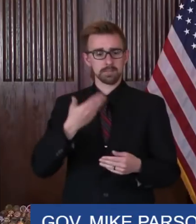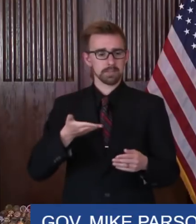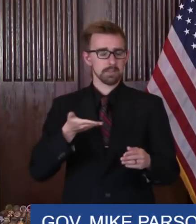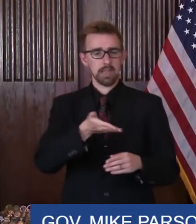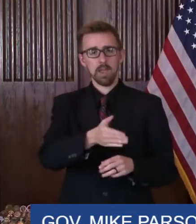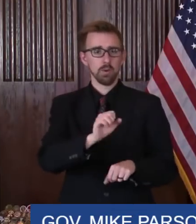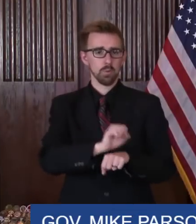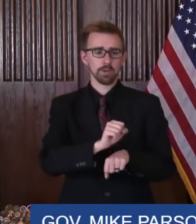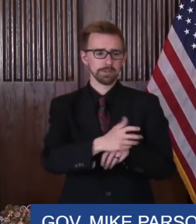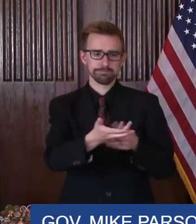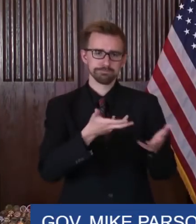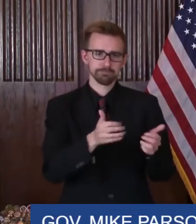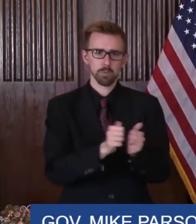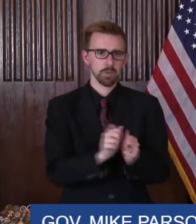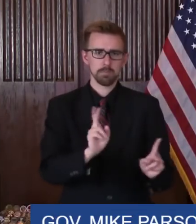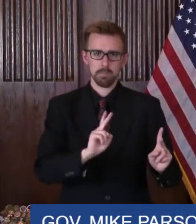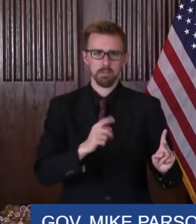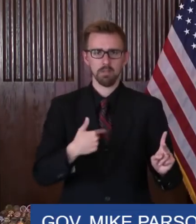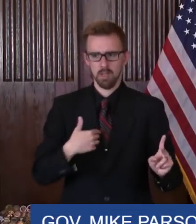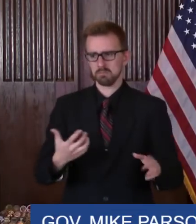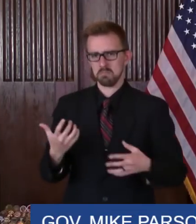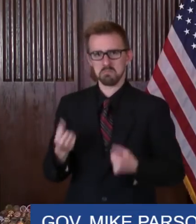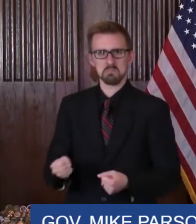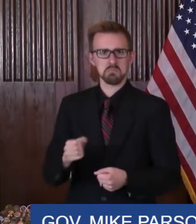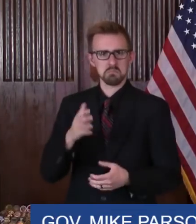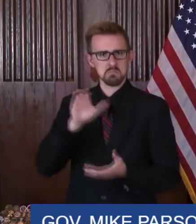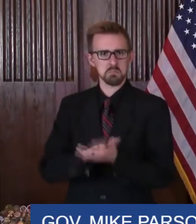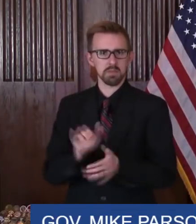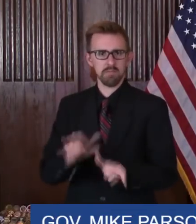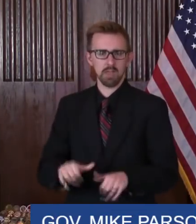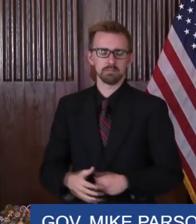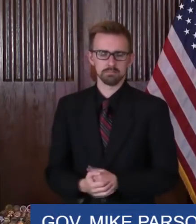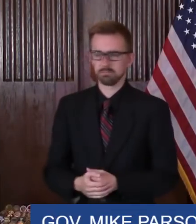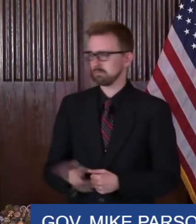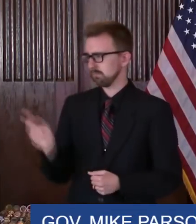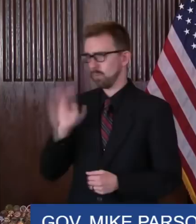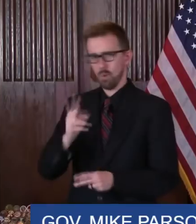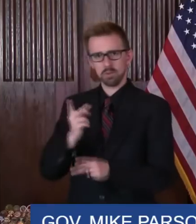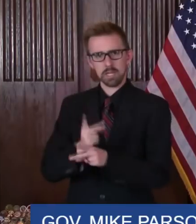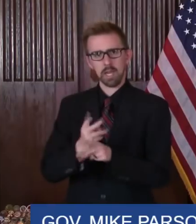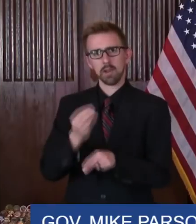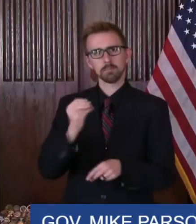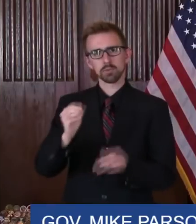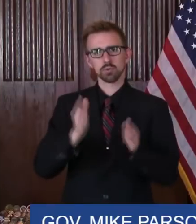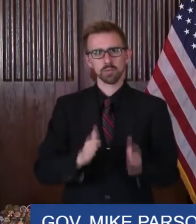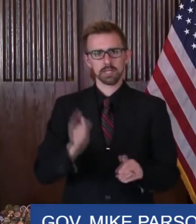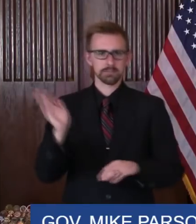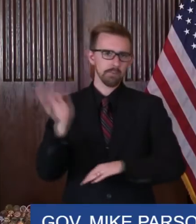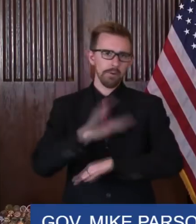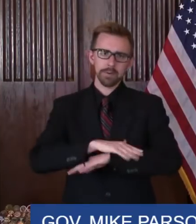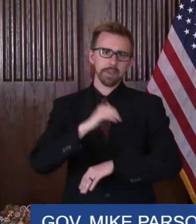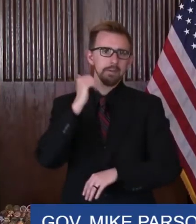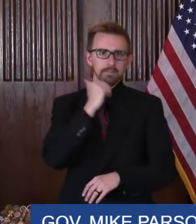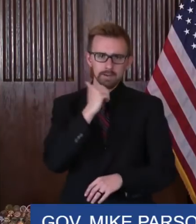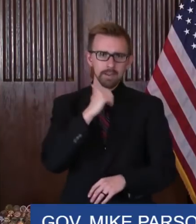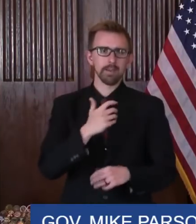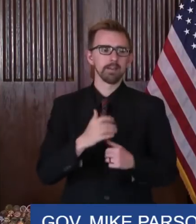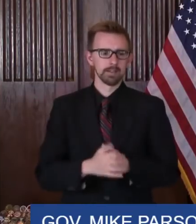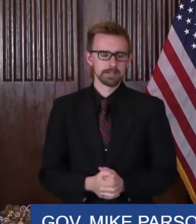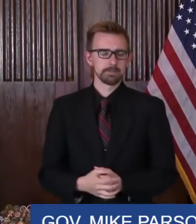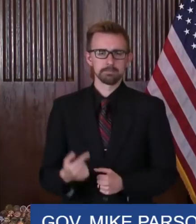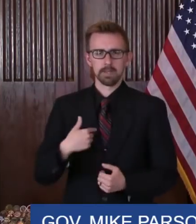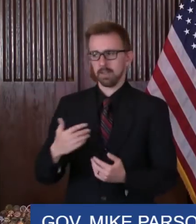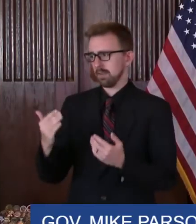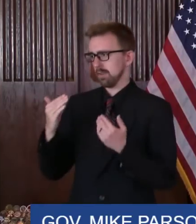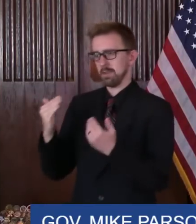any state in the United States. I'm confident of that. And you guys are going to take care of Missourians all day long. And I just can't thank you